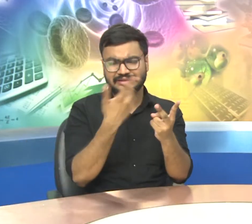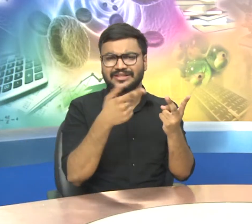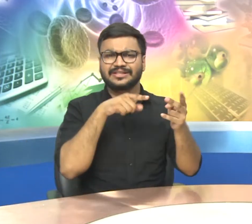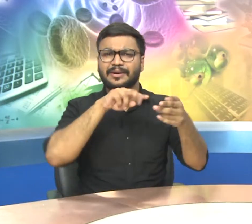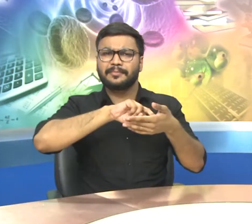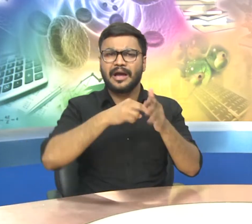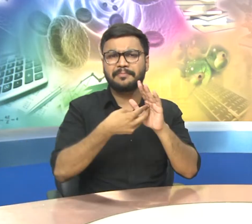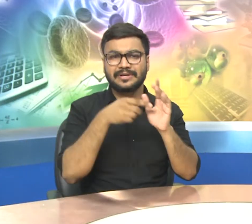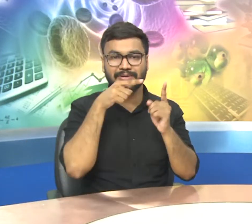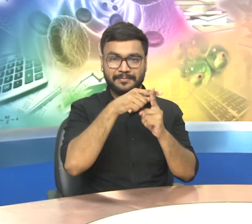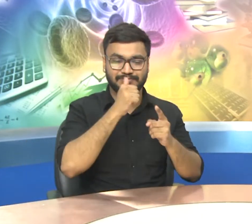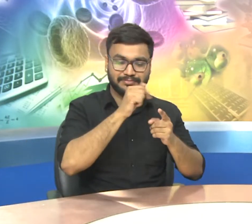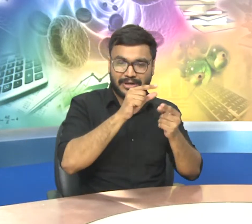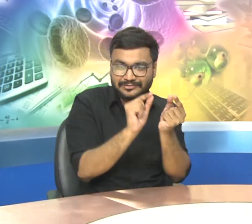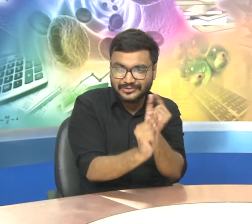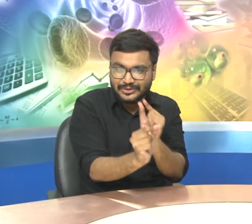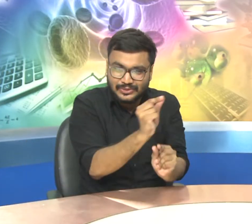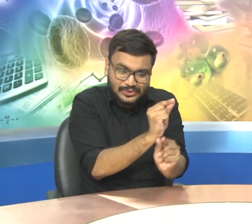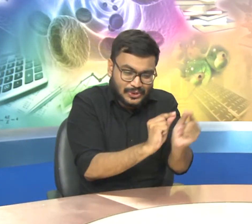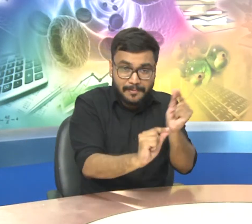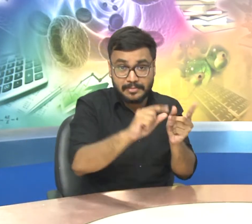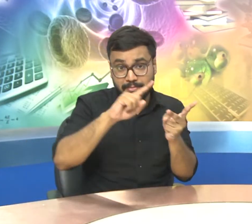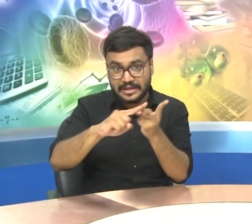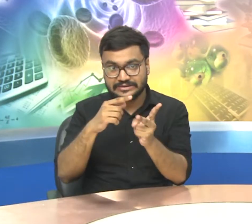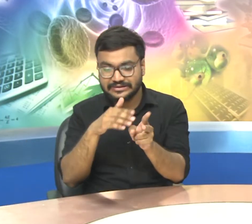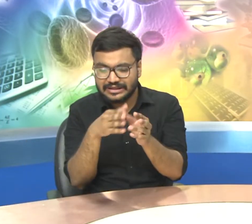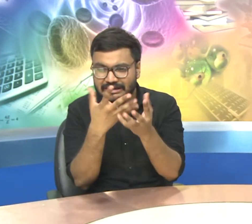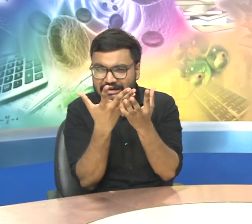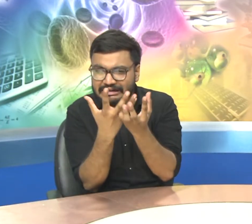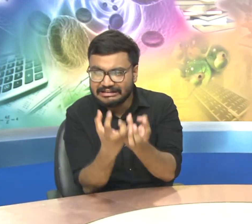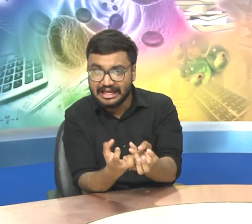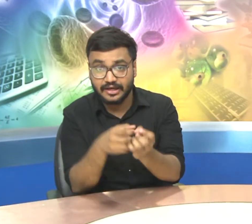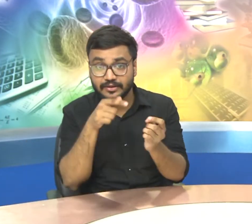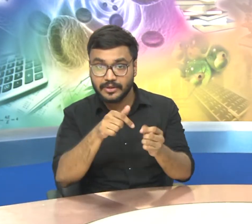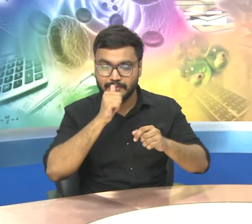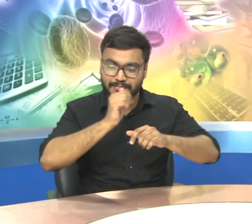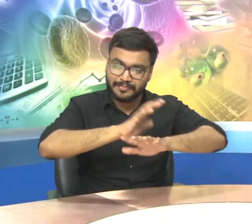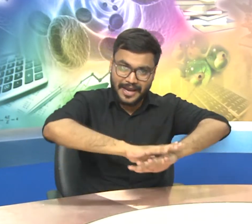and the remains of dead plants and animals.